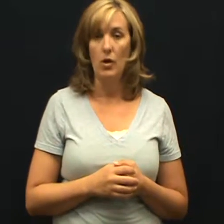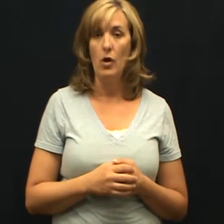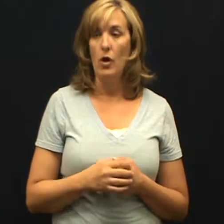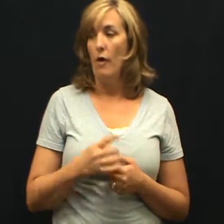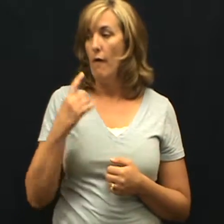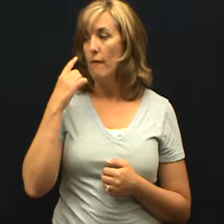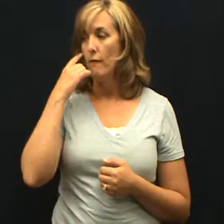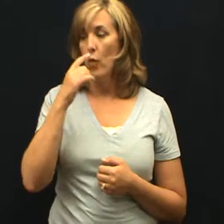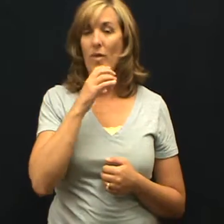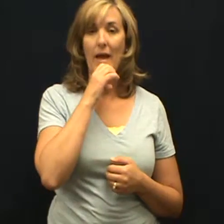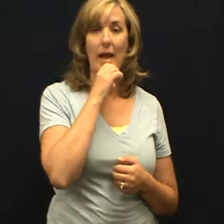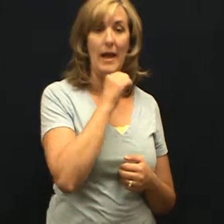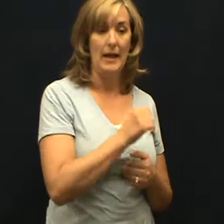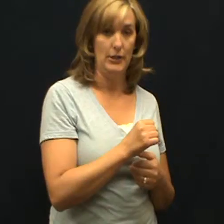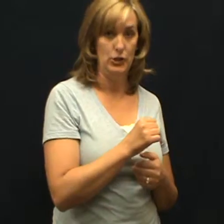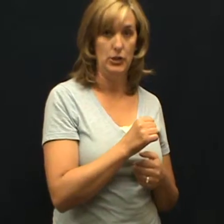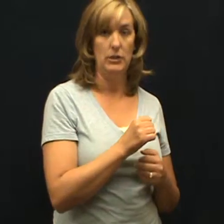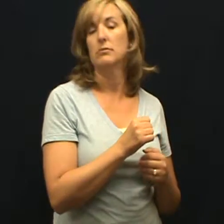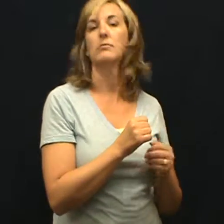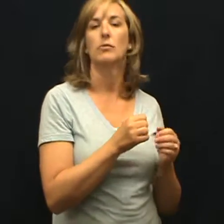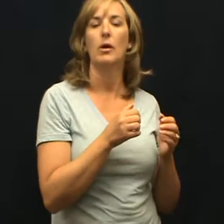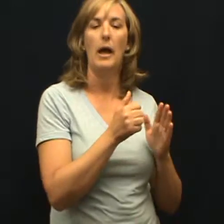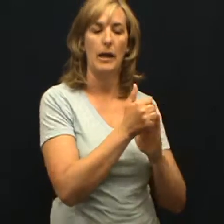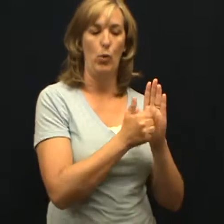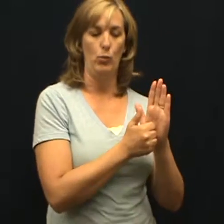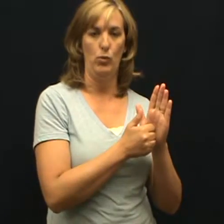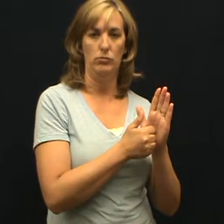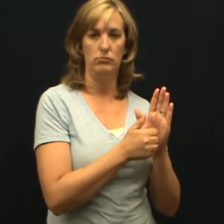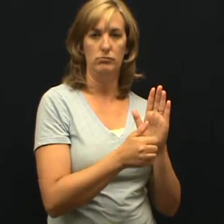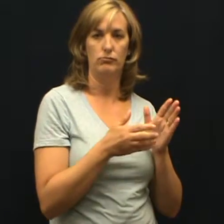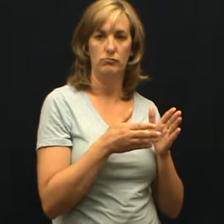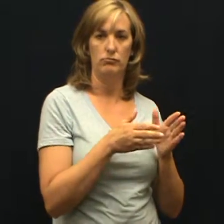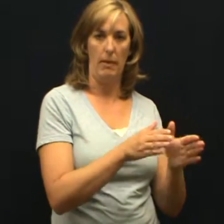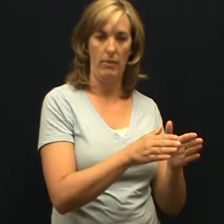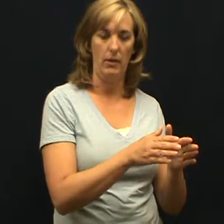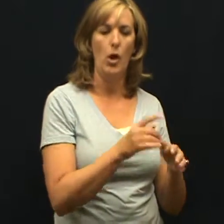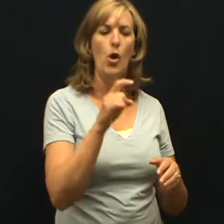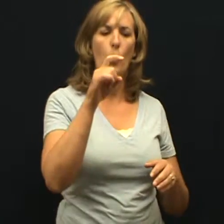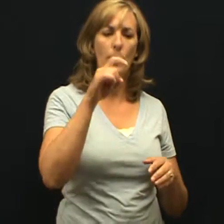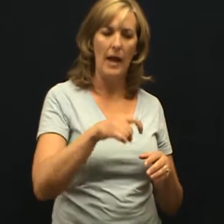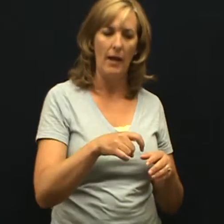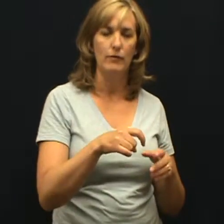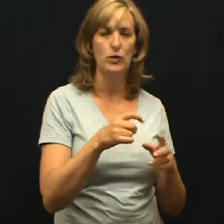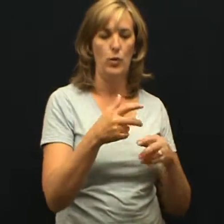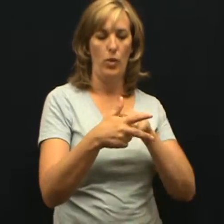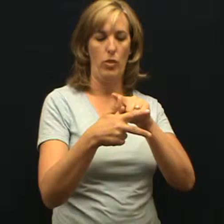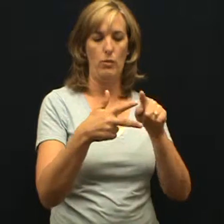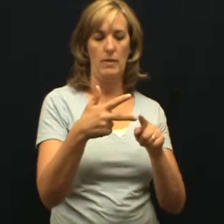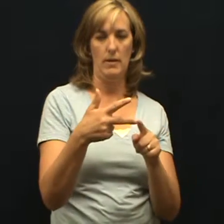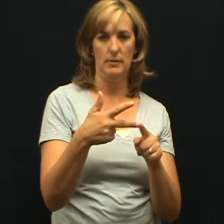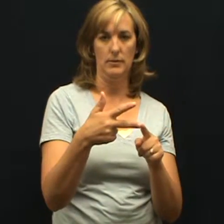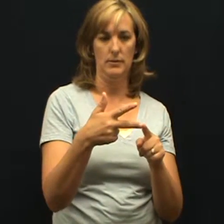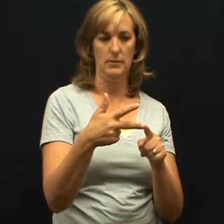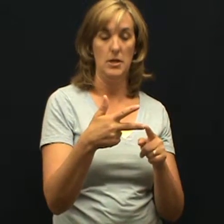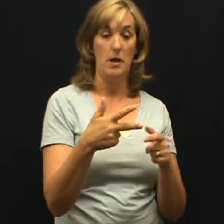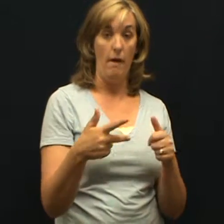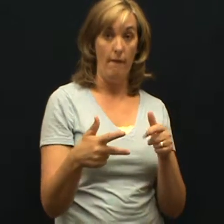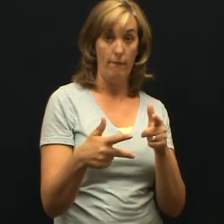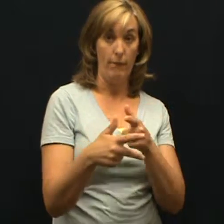have to prepare an aged list of our accounts receivable. So in other words, we look at all of our receivables and we